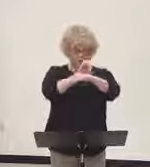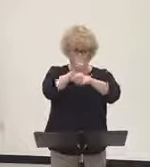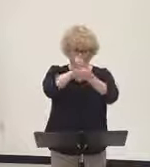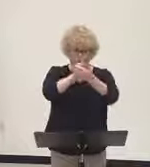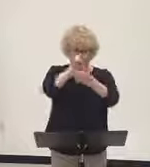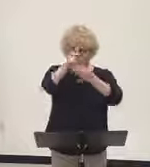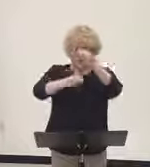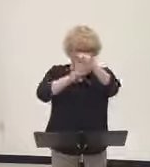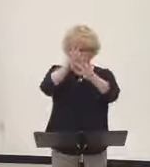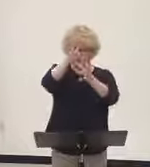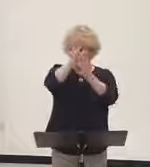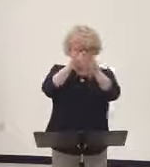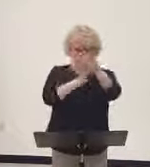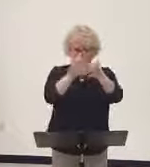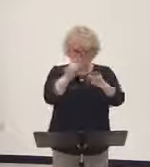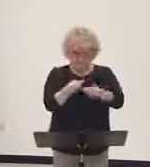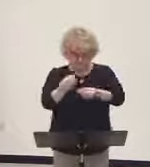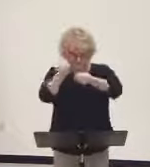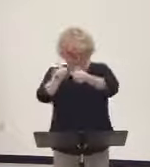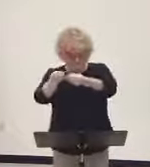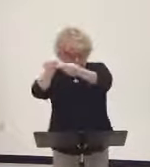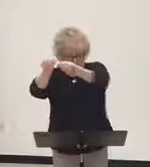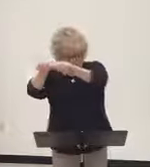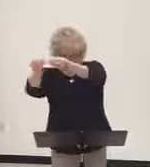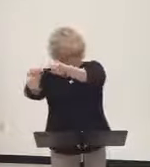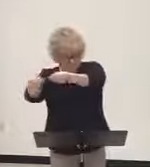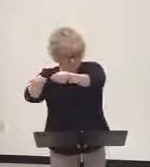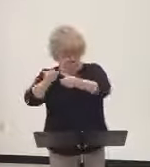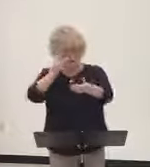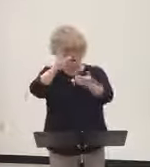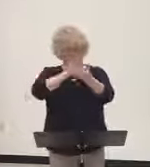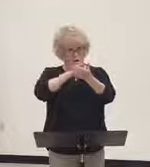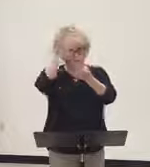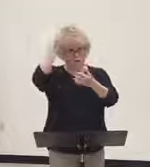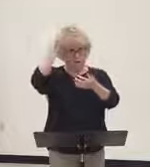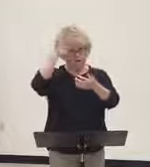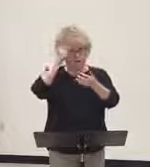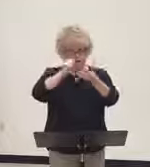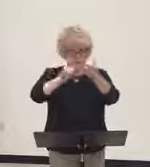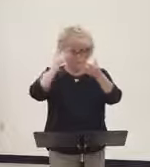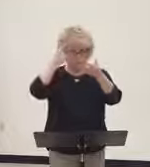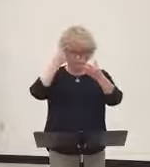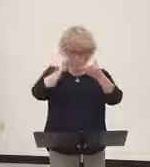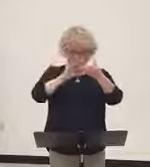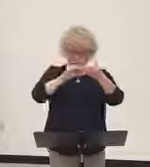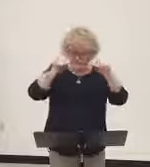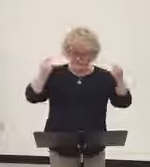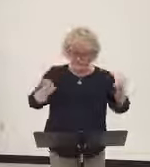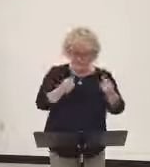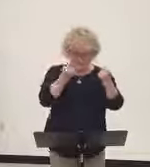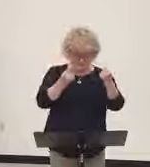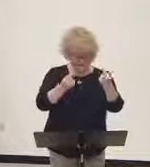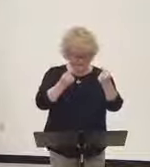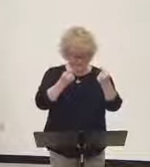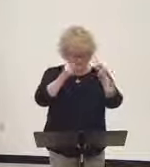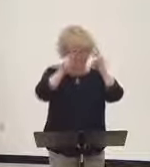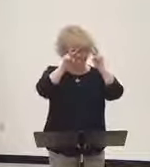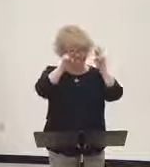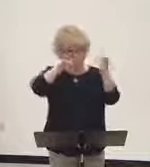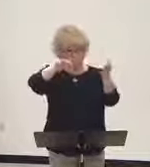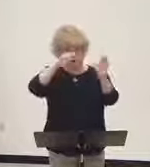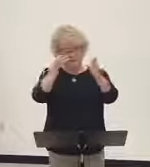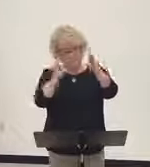I believe in one holy, Catholic, and apostolic church. I confess one baptism for the forgiveness